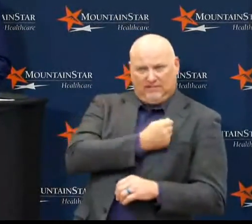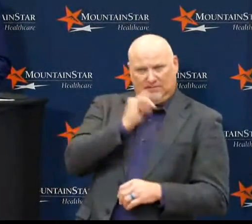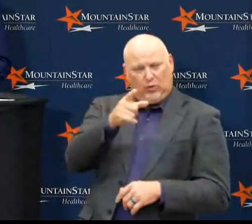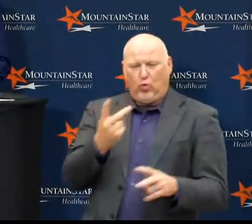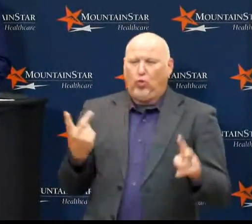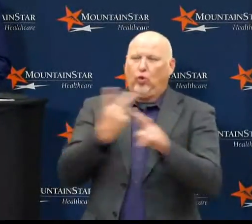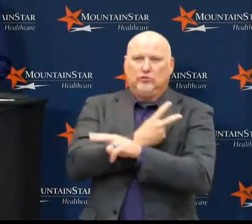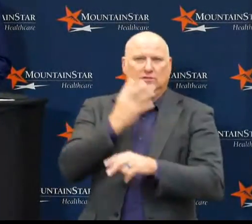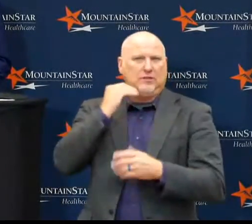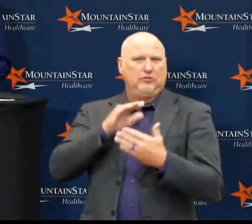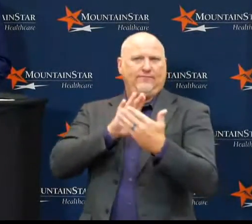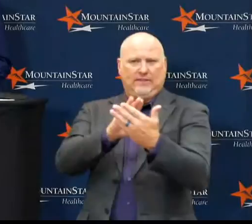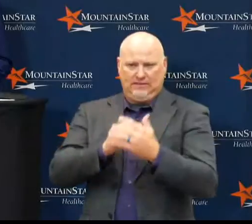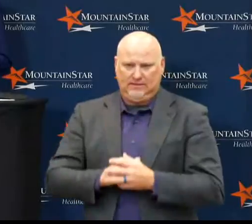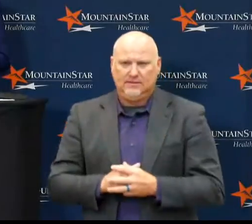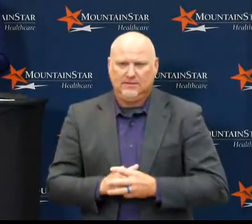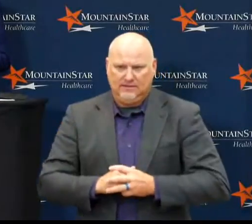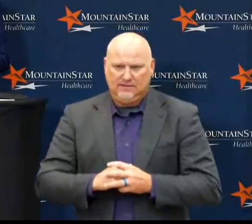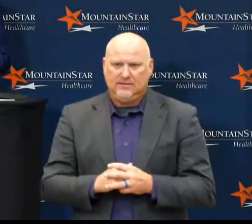who are